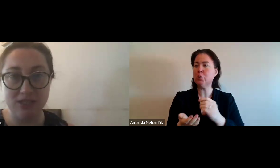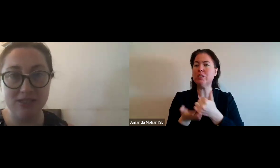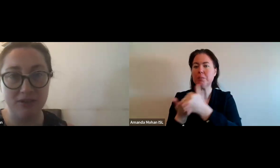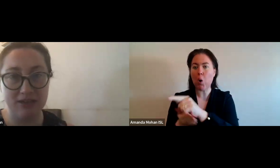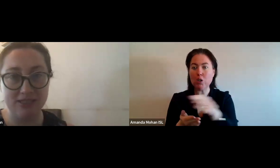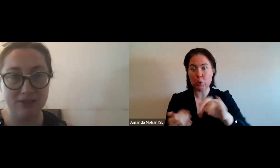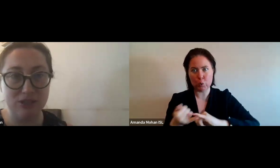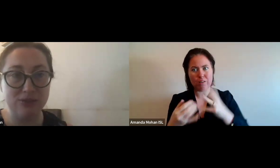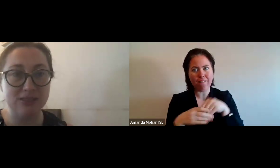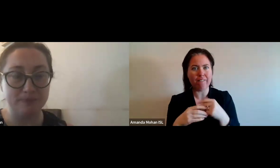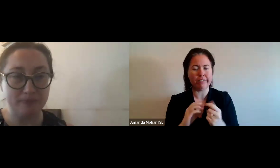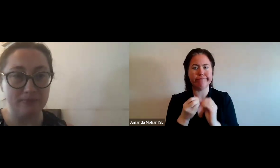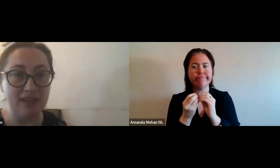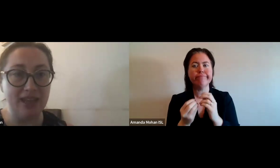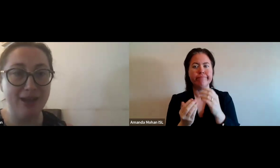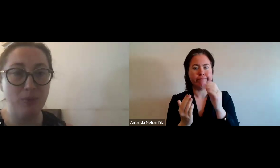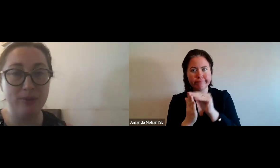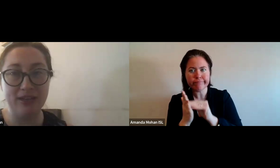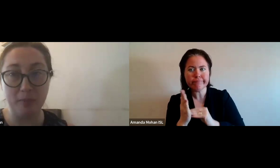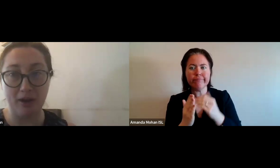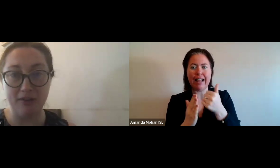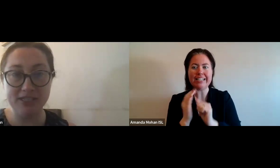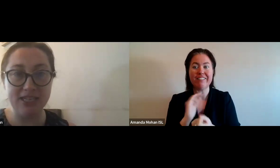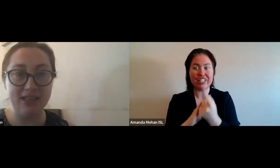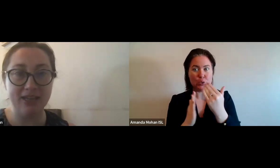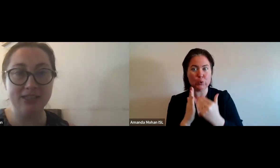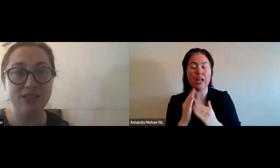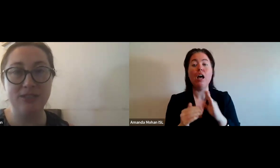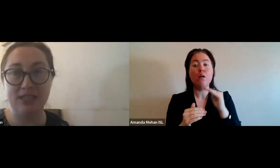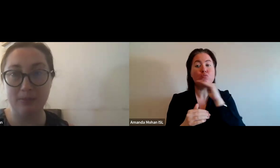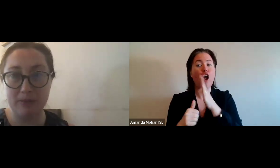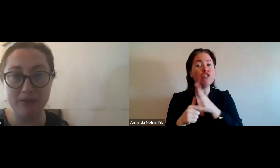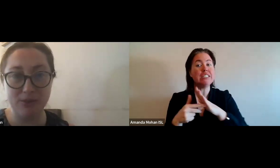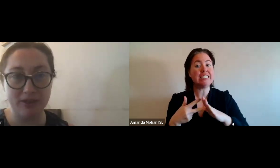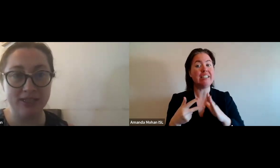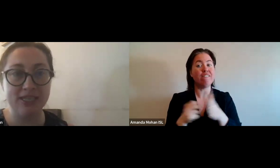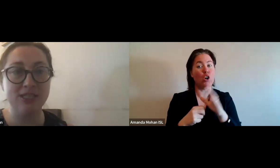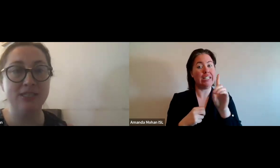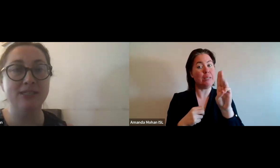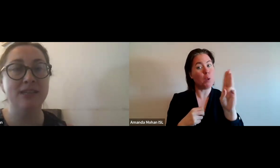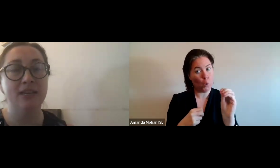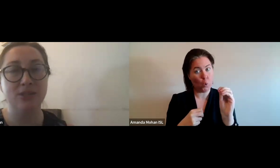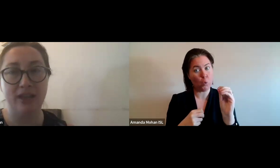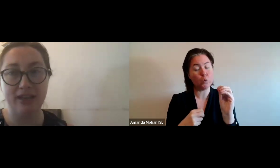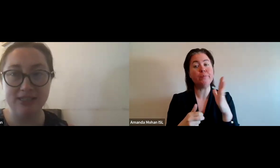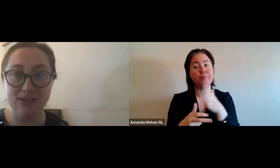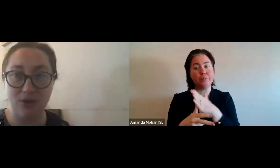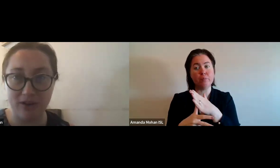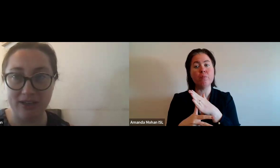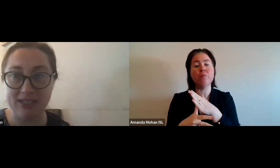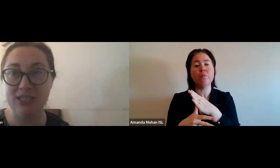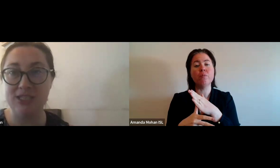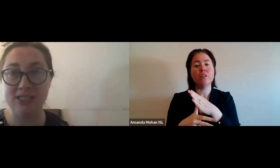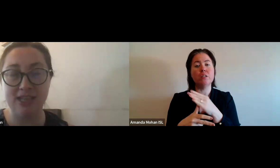their submissions for the list of issues. We will give priority in that to disabled people's organisations. So that